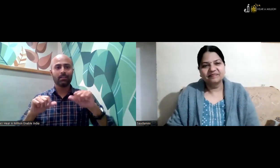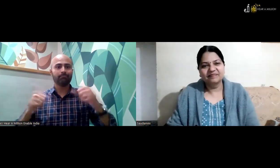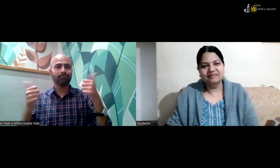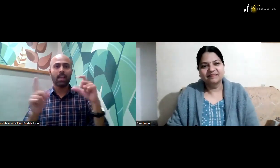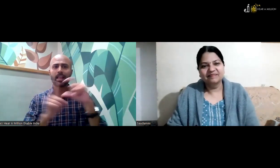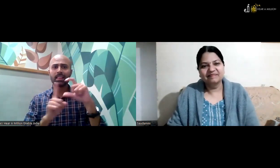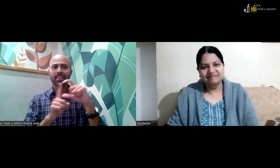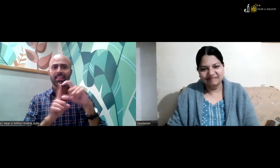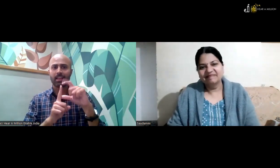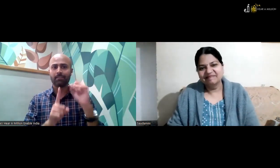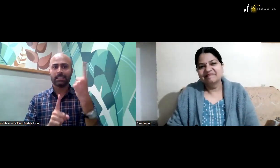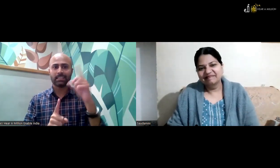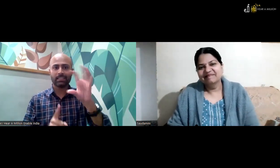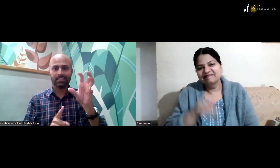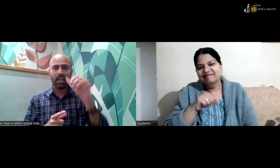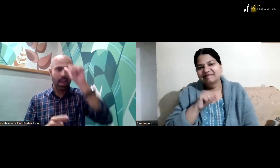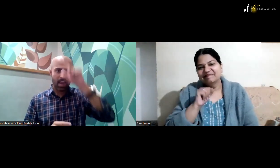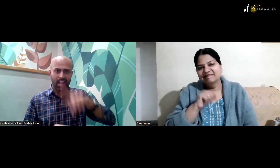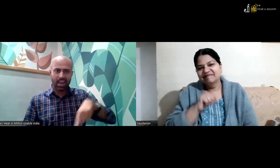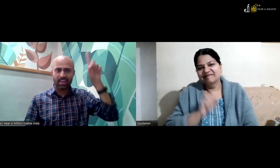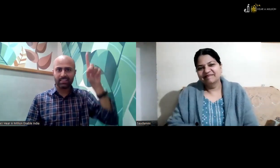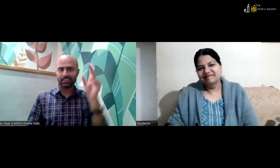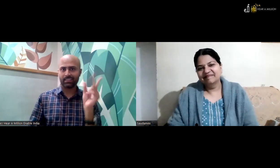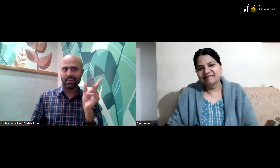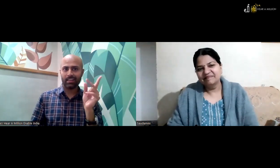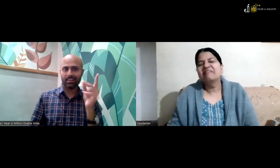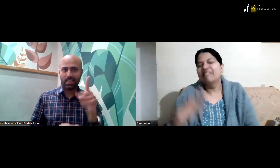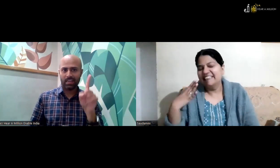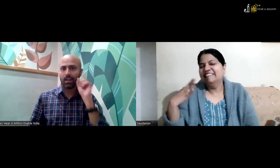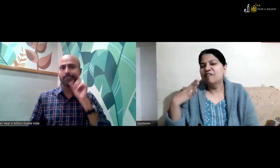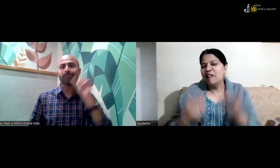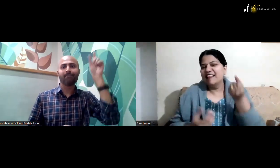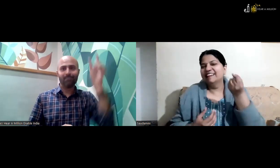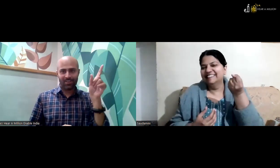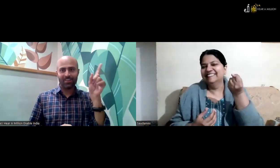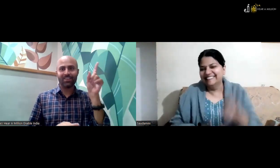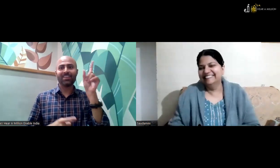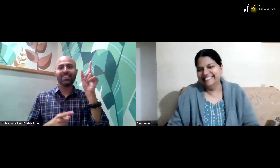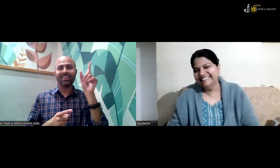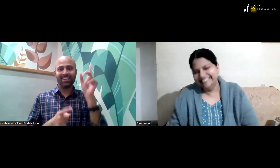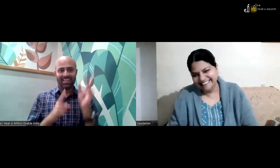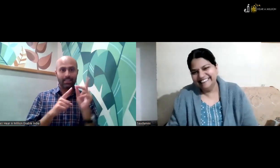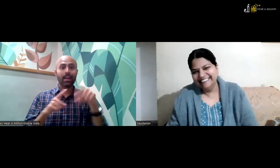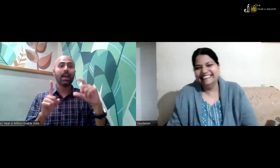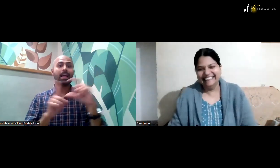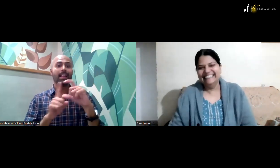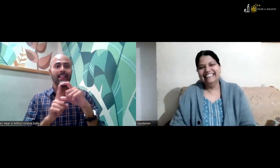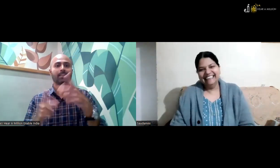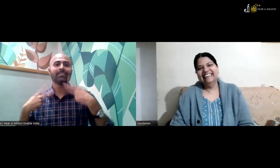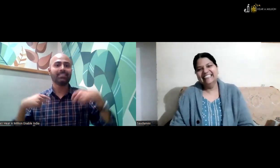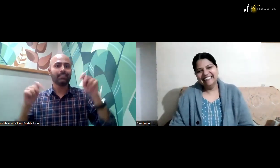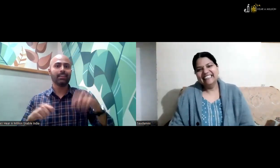really great of you, Sudhamini. And she is the first one in India, or I guess the second one who is